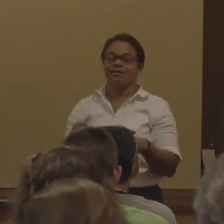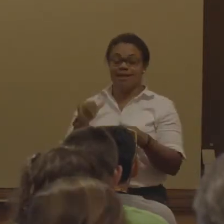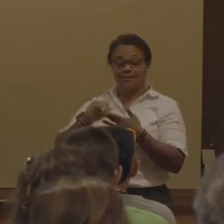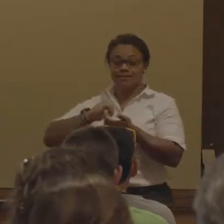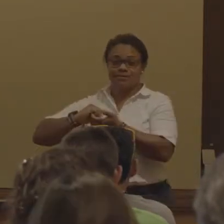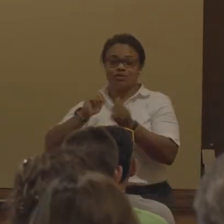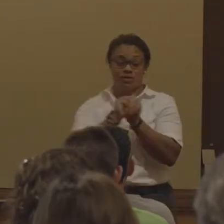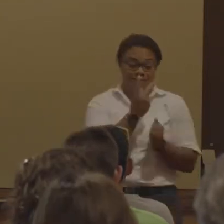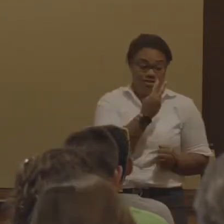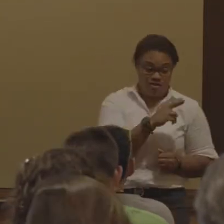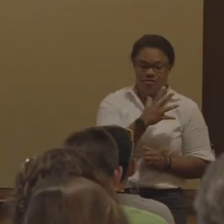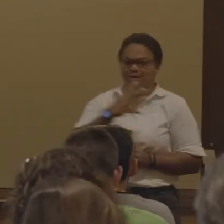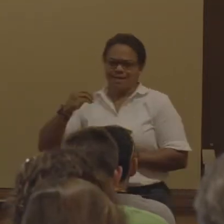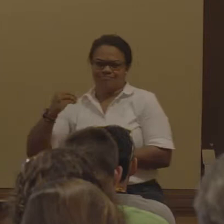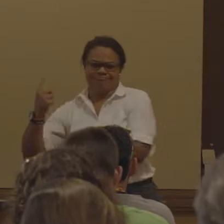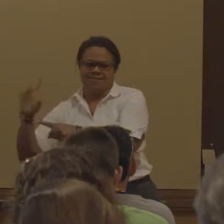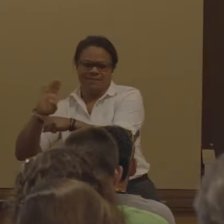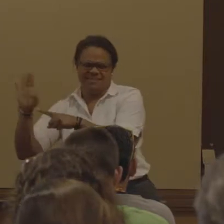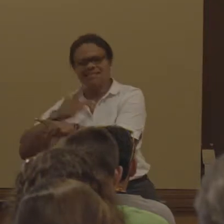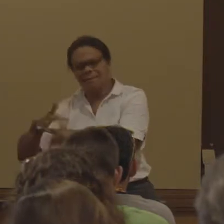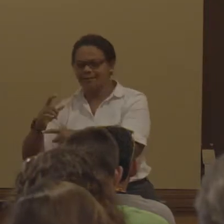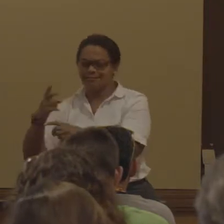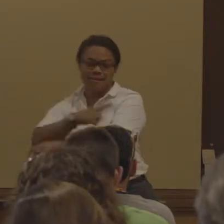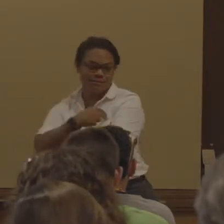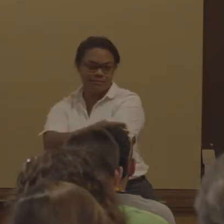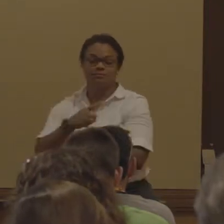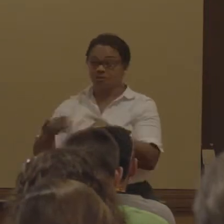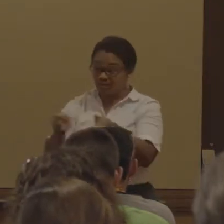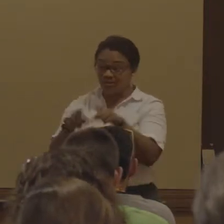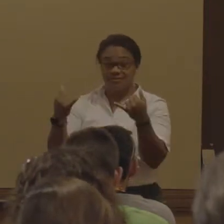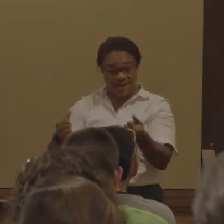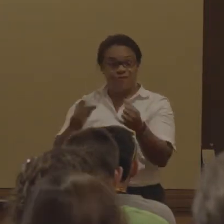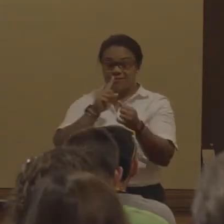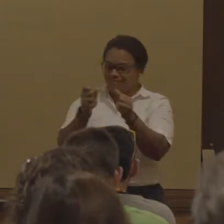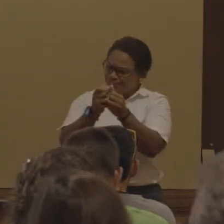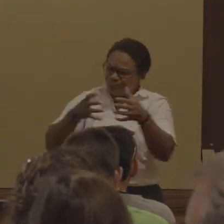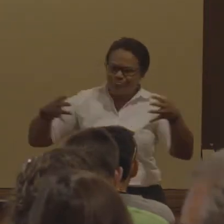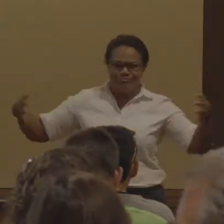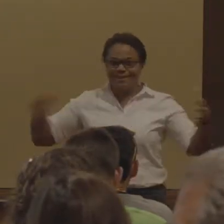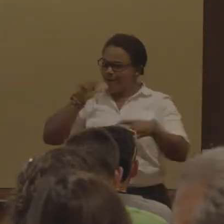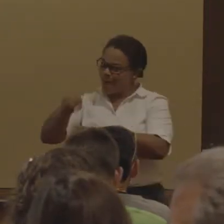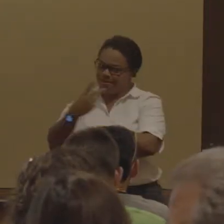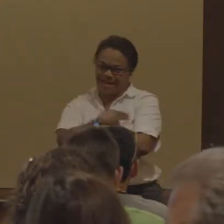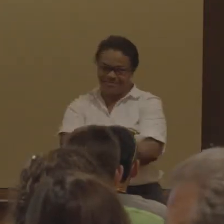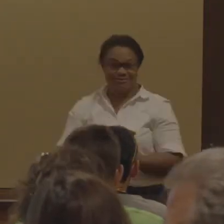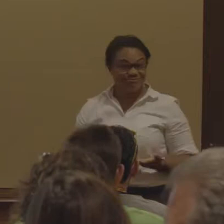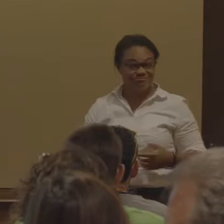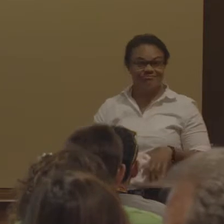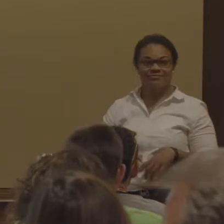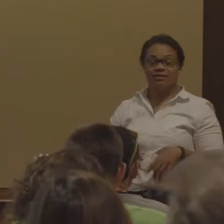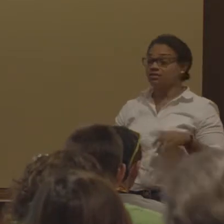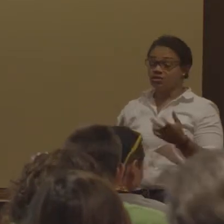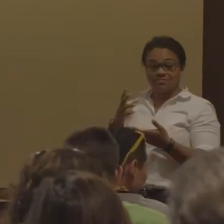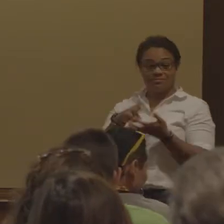an employer. A lot of times it's hospitals, but it actually is expanding beyond the hospitals now. But So you have to those do that only